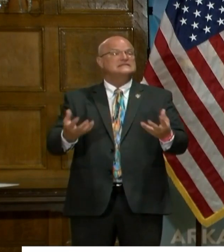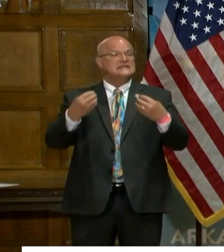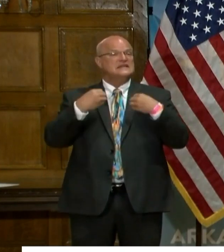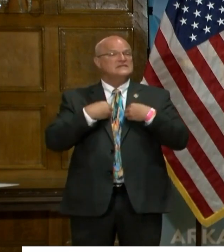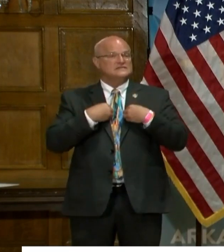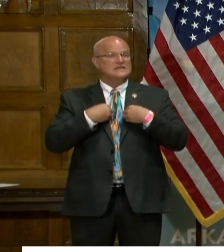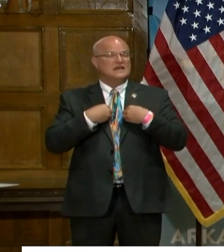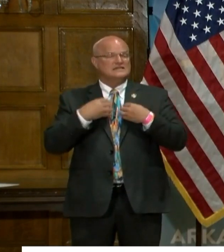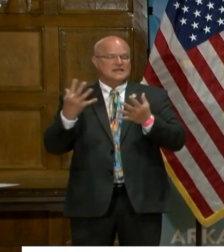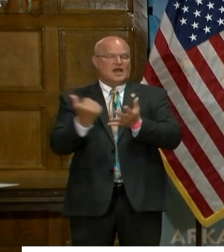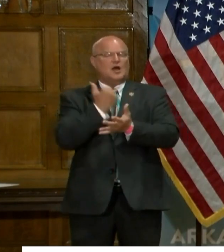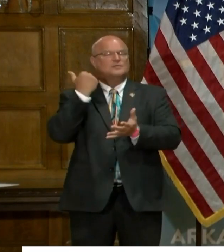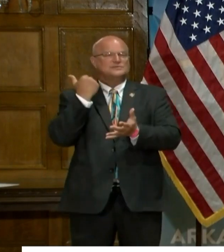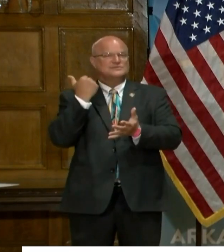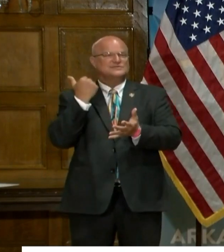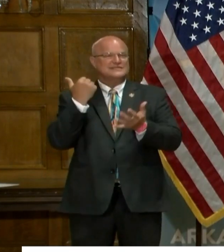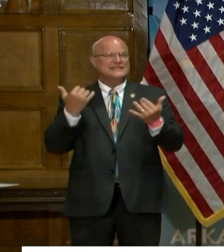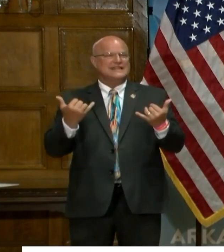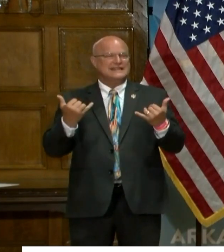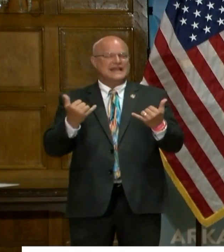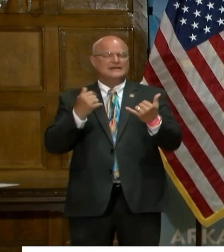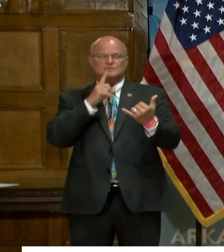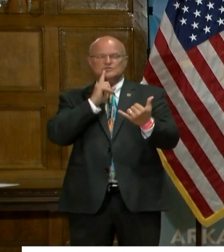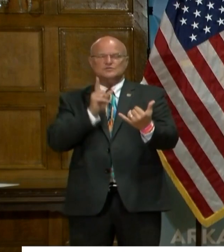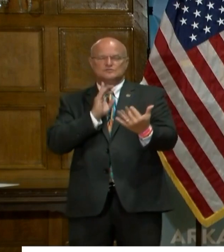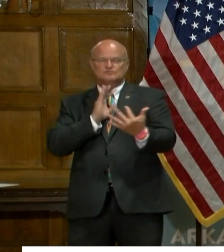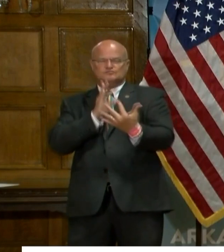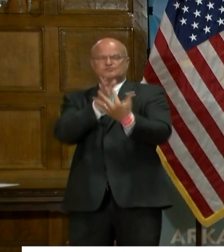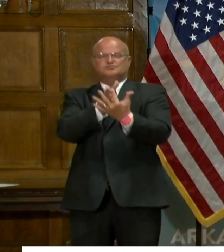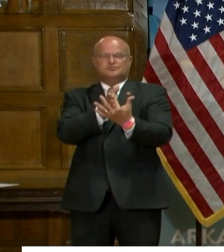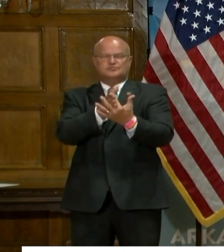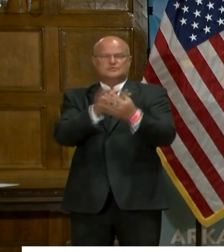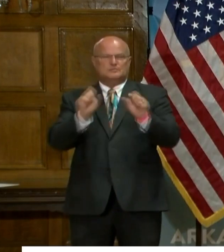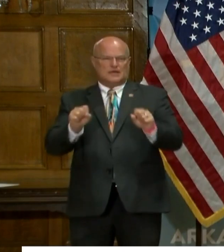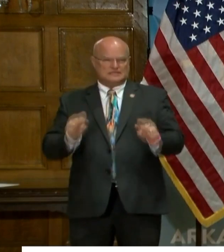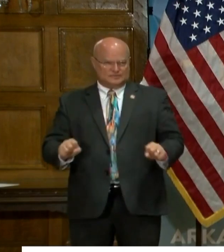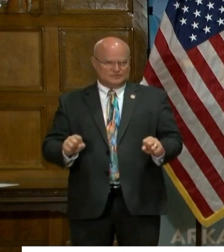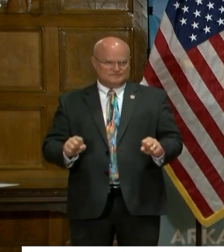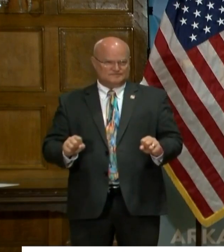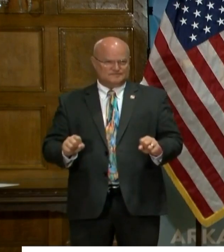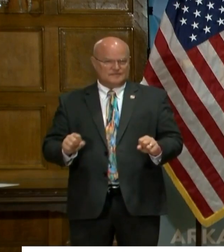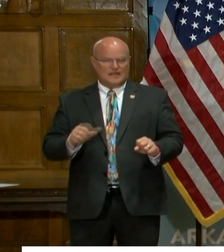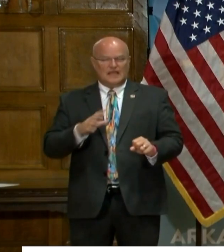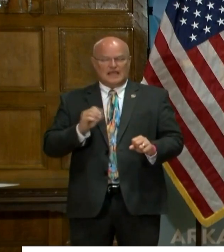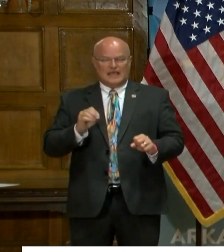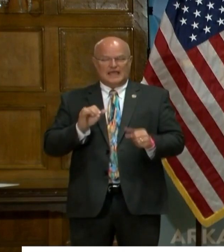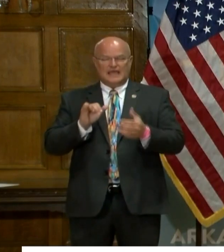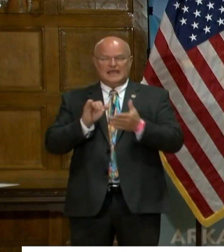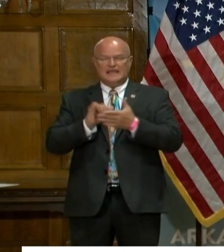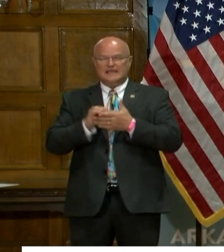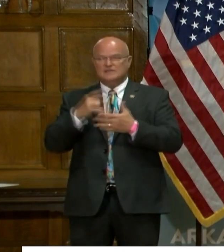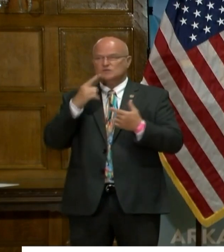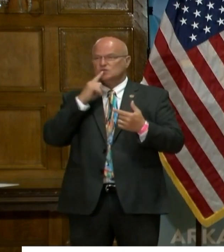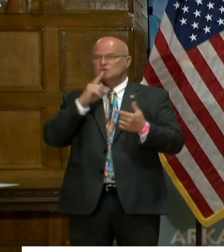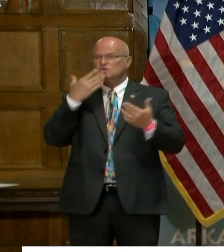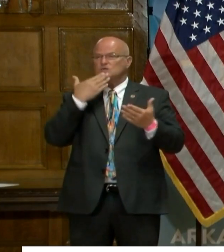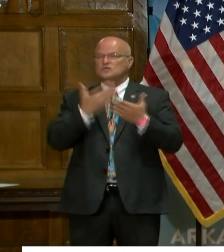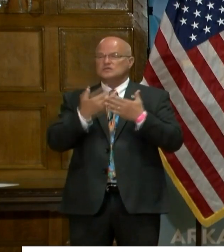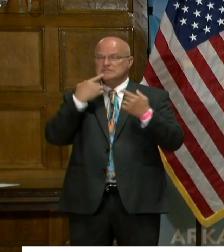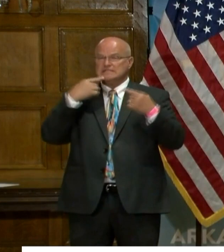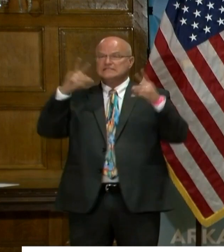the opportunity to intervene as early as possible. And that's been a big